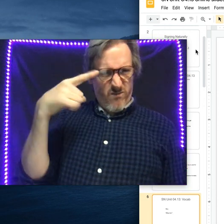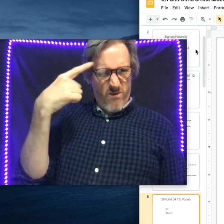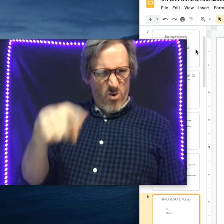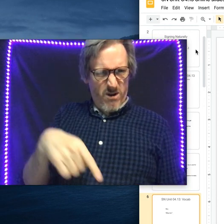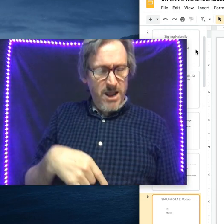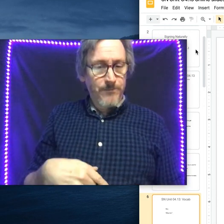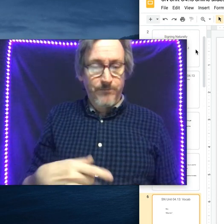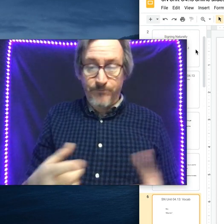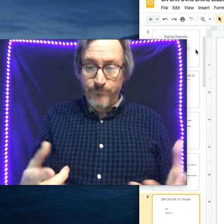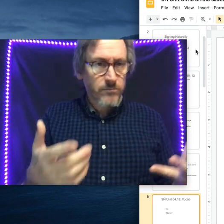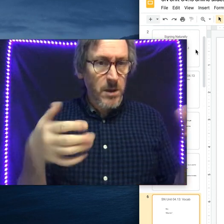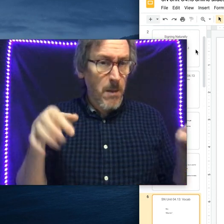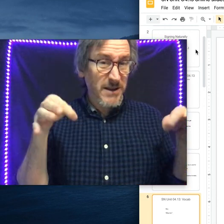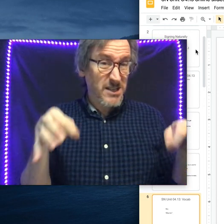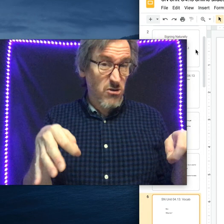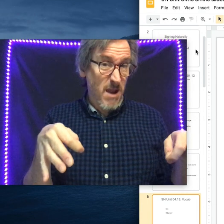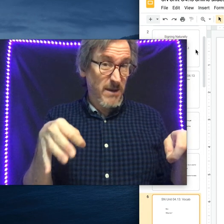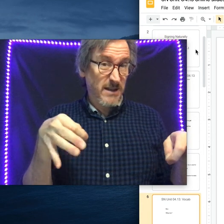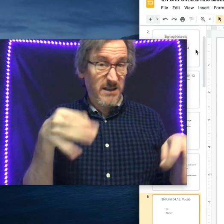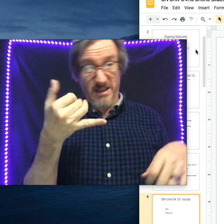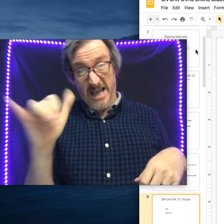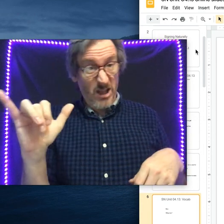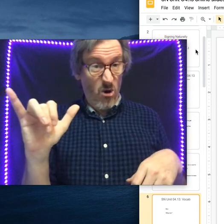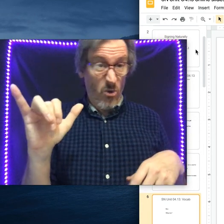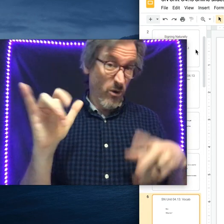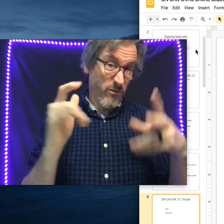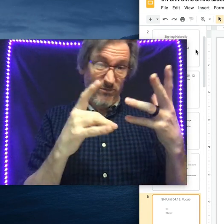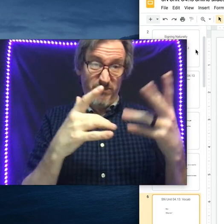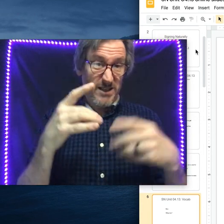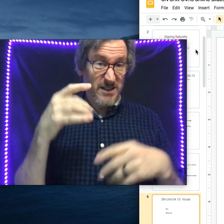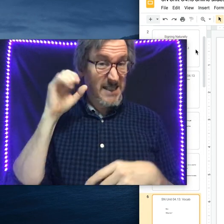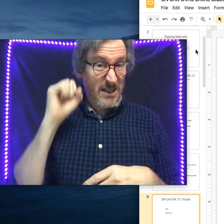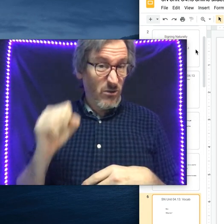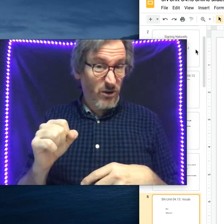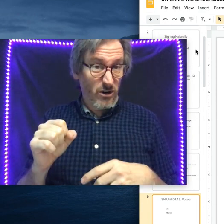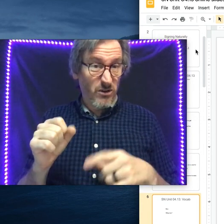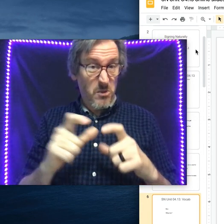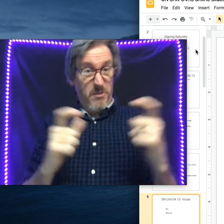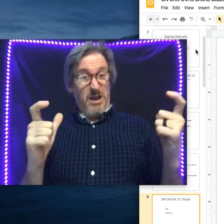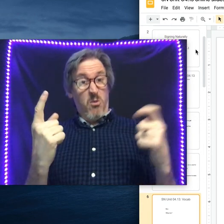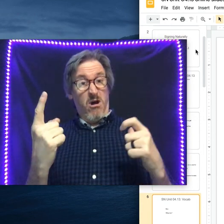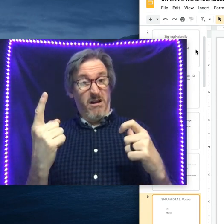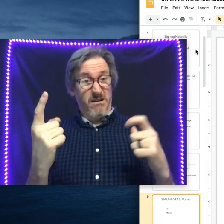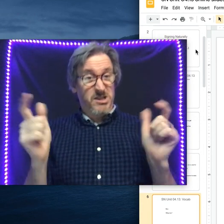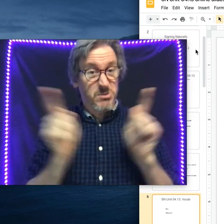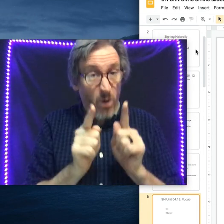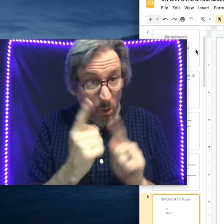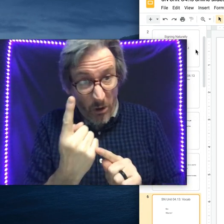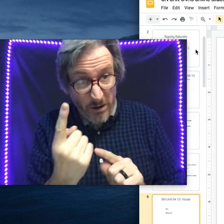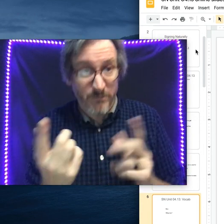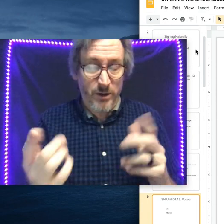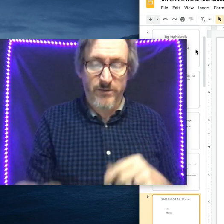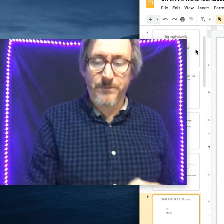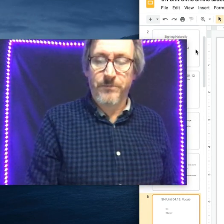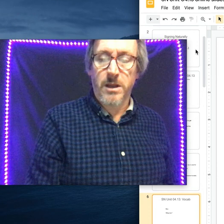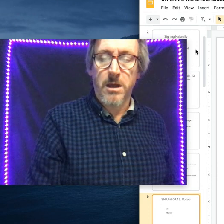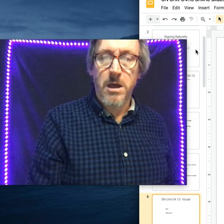one, 4-4. Maybe describe it, yellow, the silver, the big one, the small